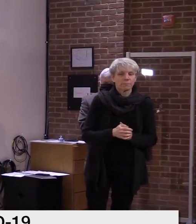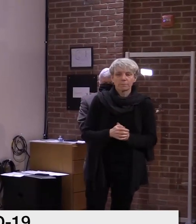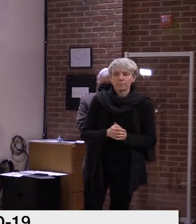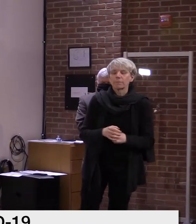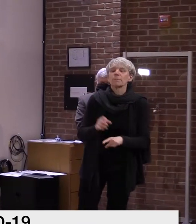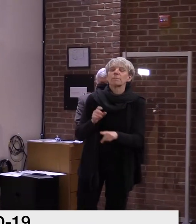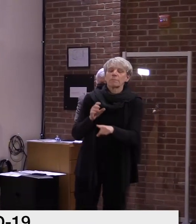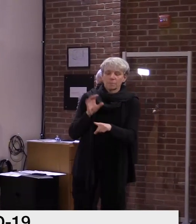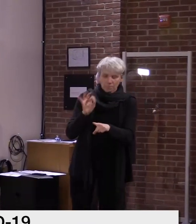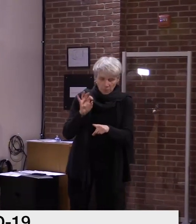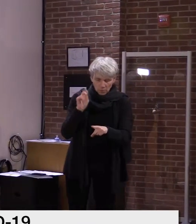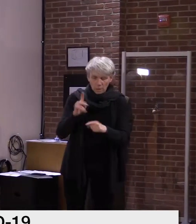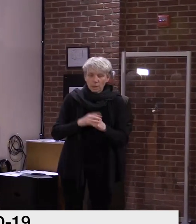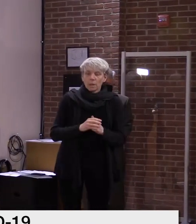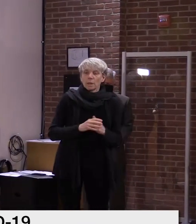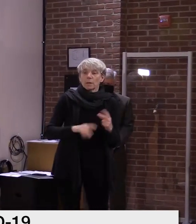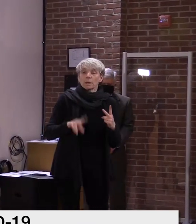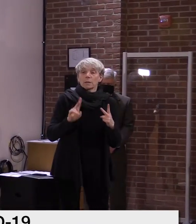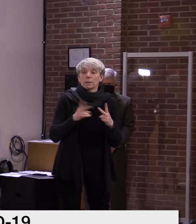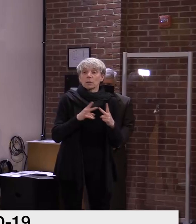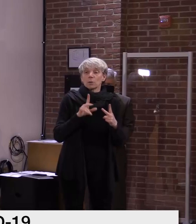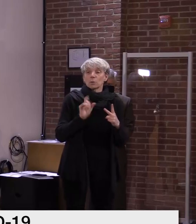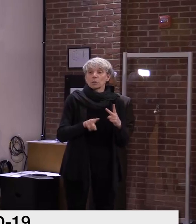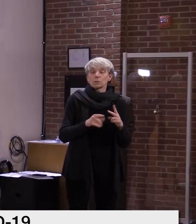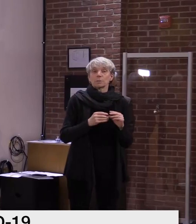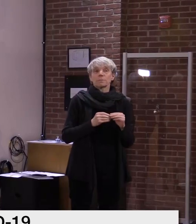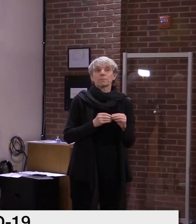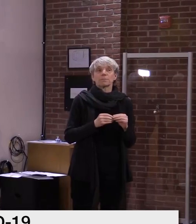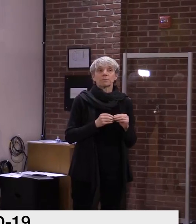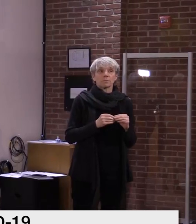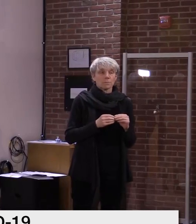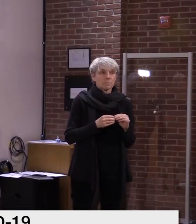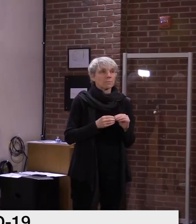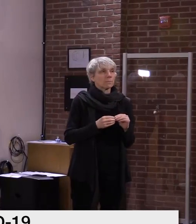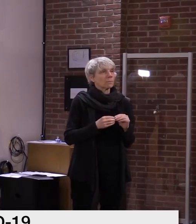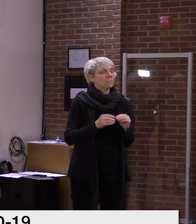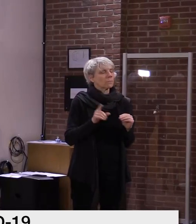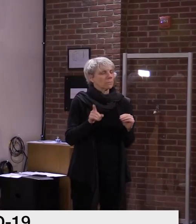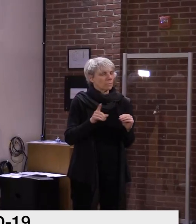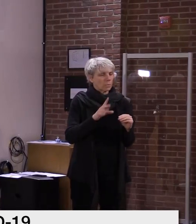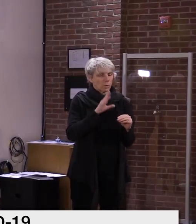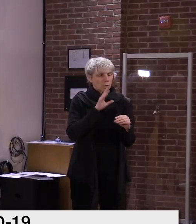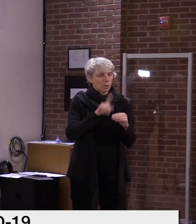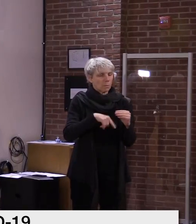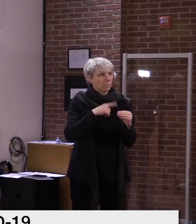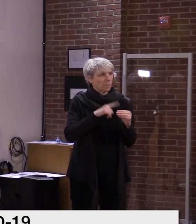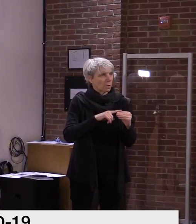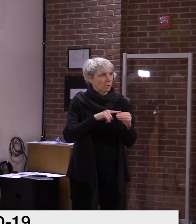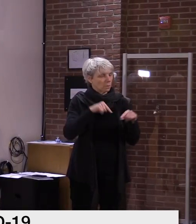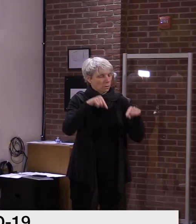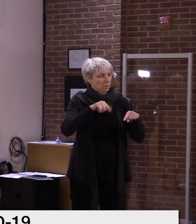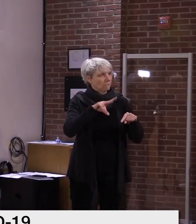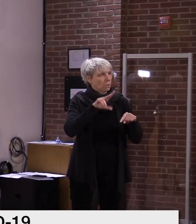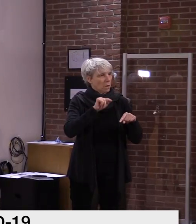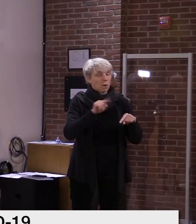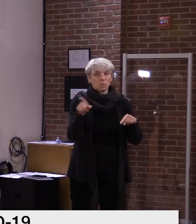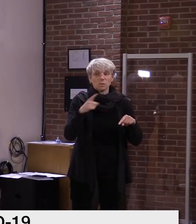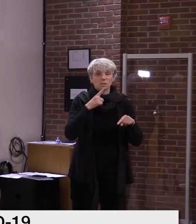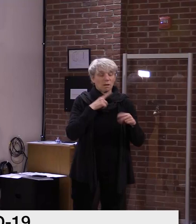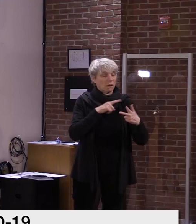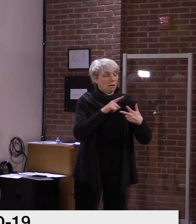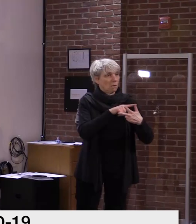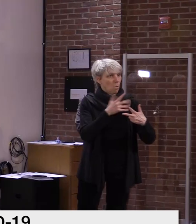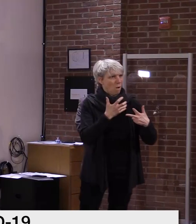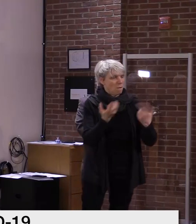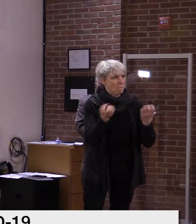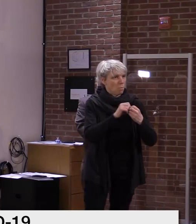All right, and my next question is regarding how much Vermont can request, because